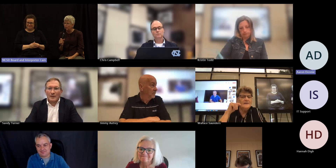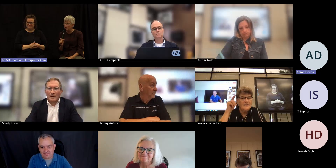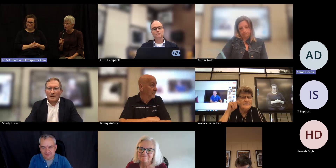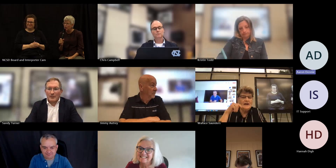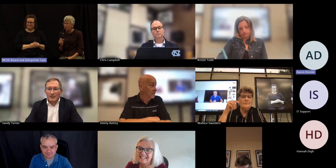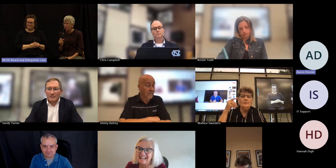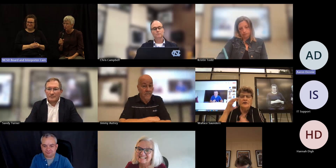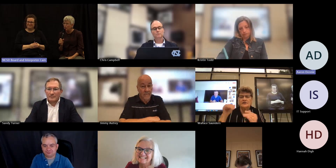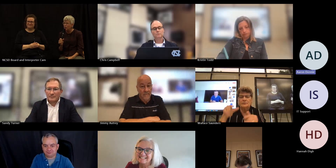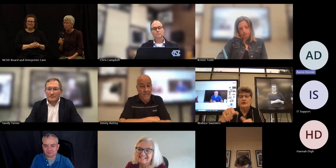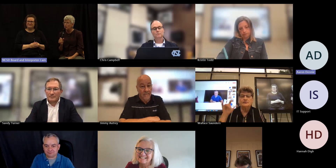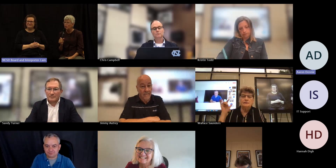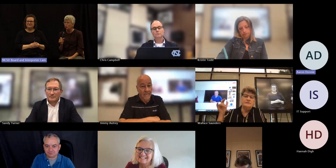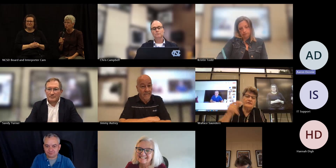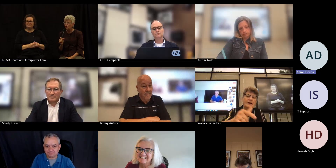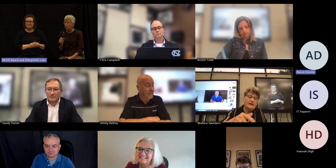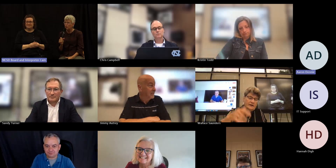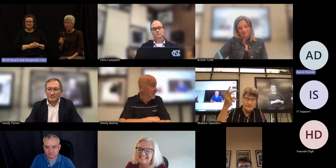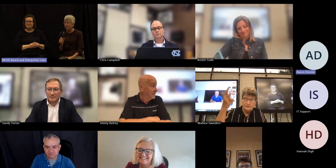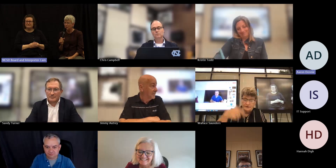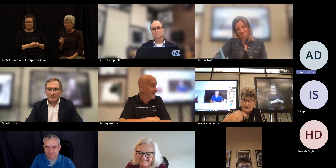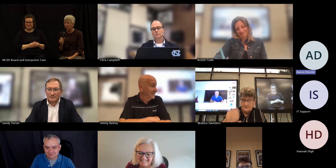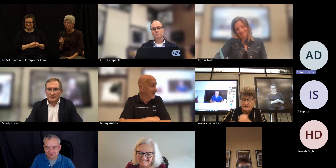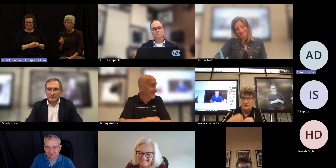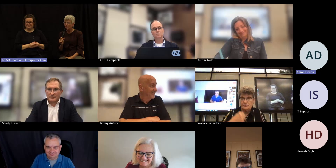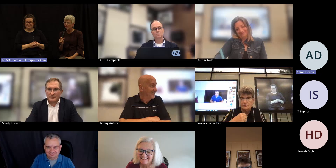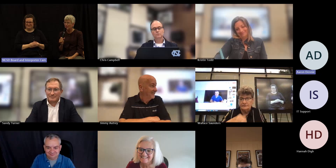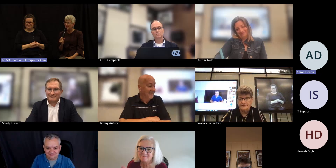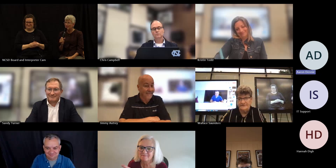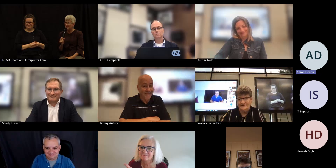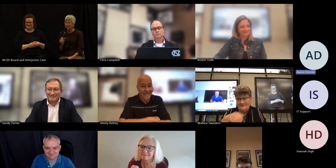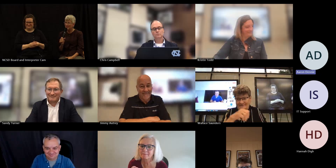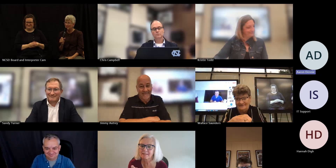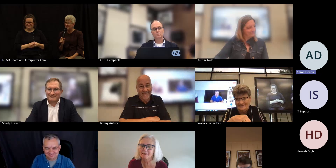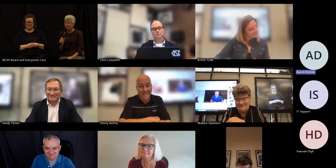Great. Tammy, we expect you to fly in 3 times this year.